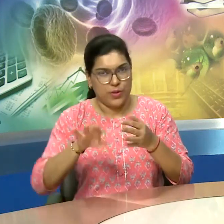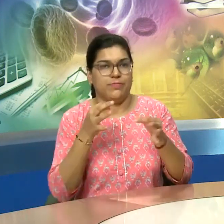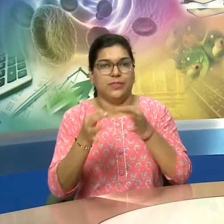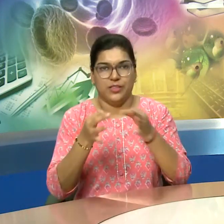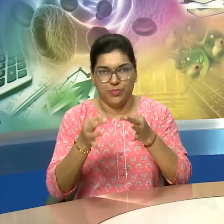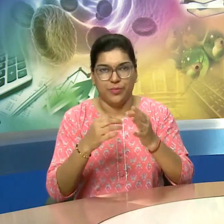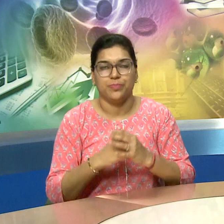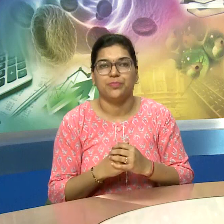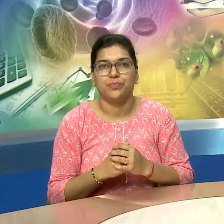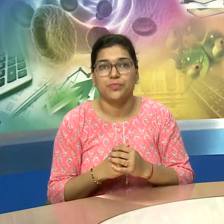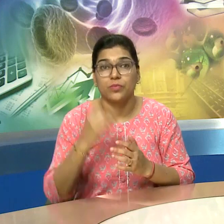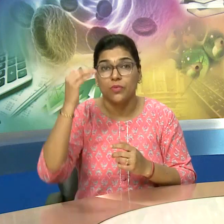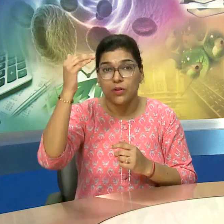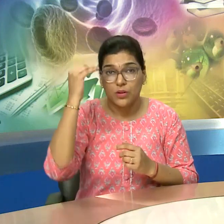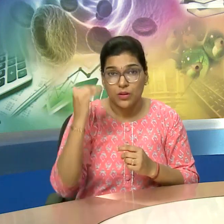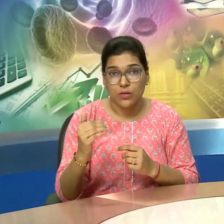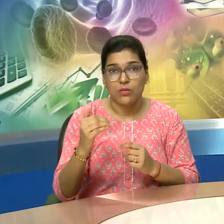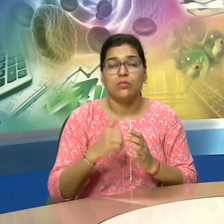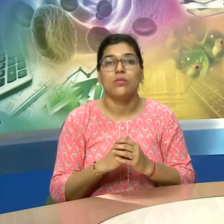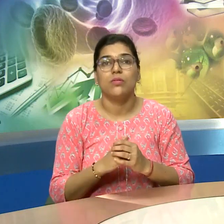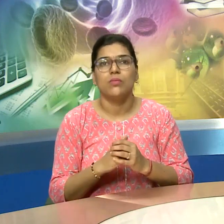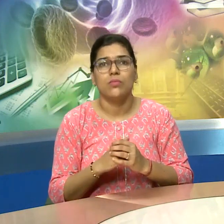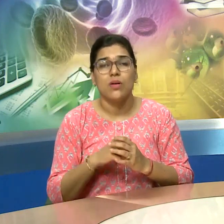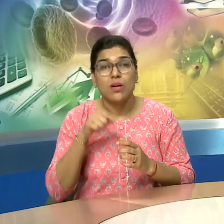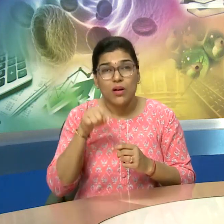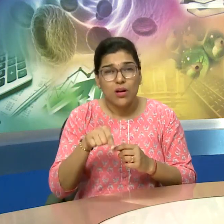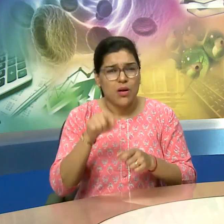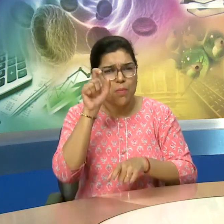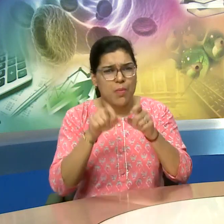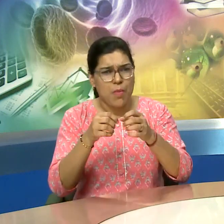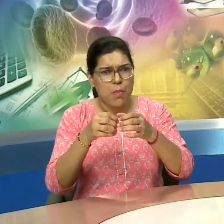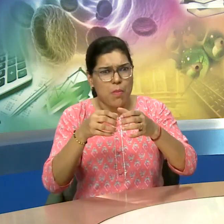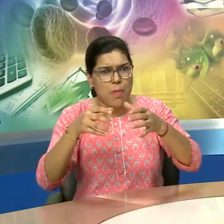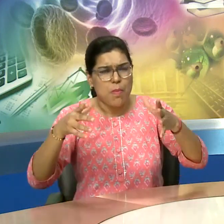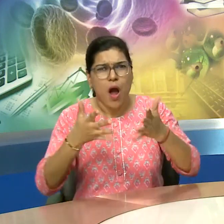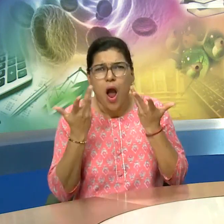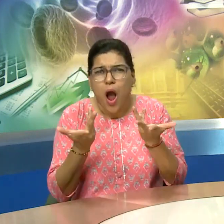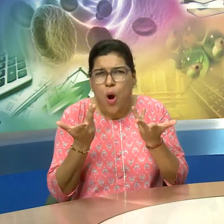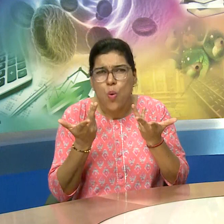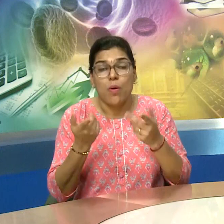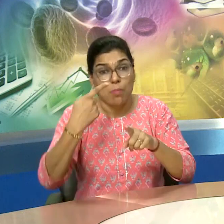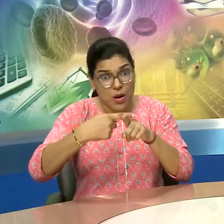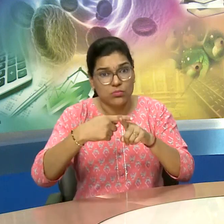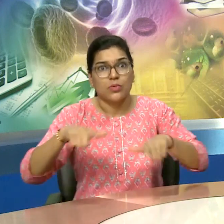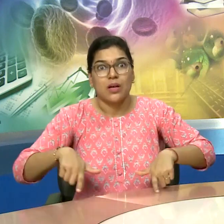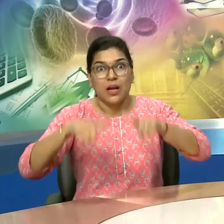factors that cause it. The other objective is we will be able to discuss